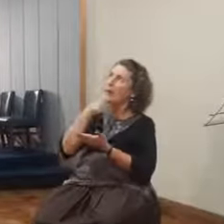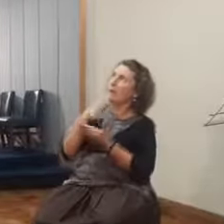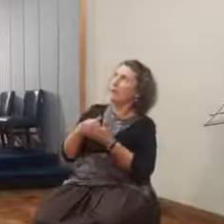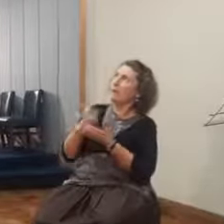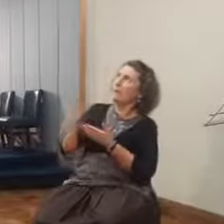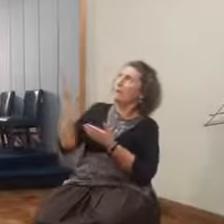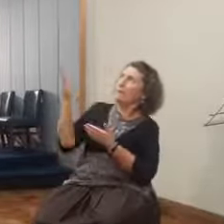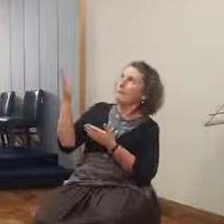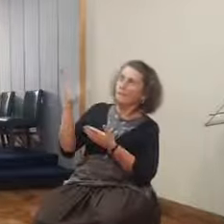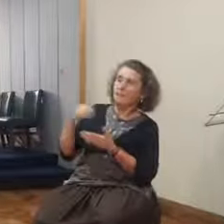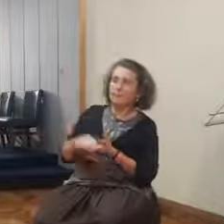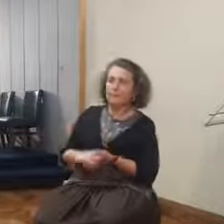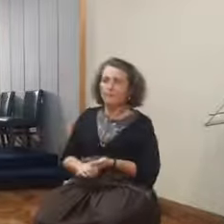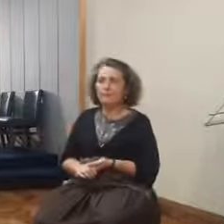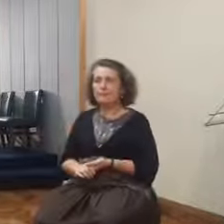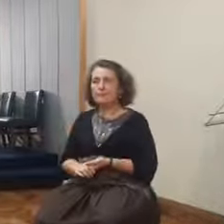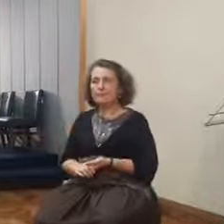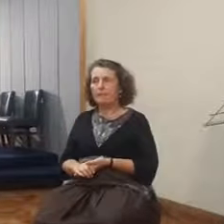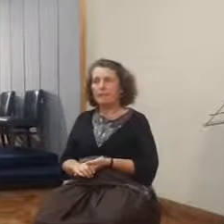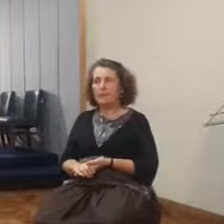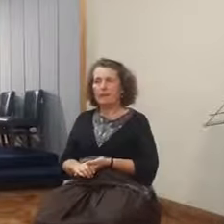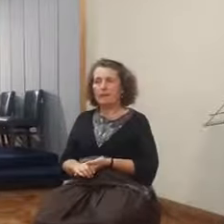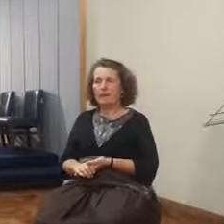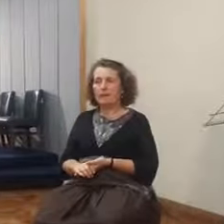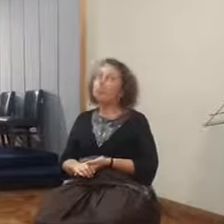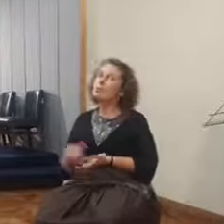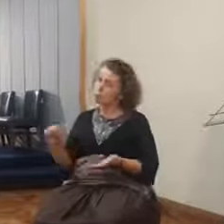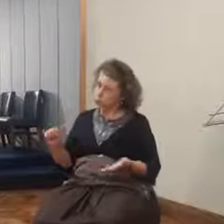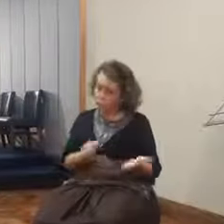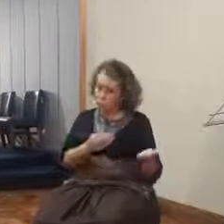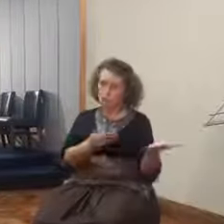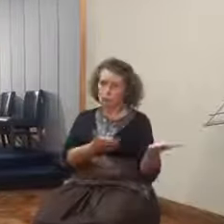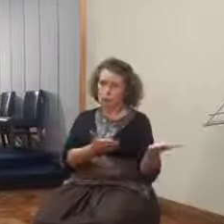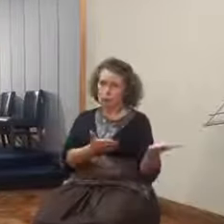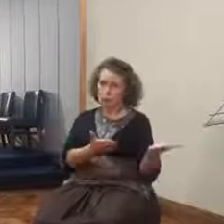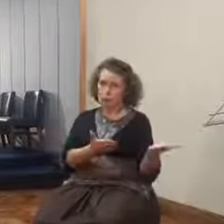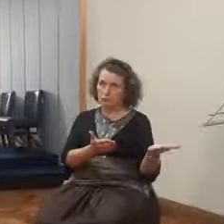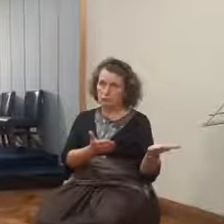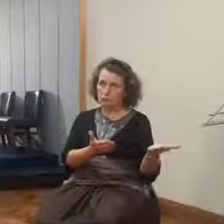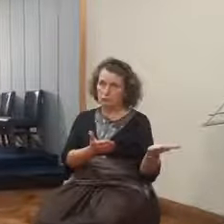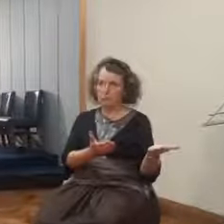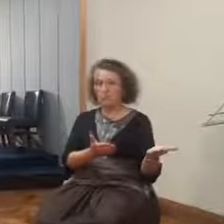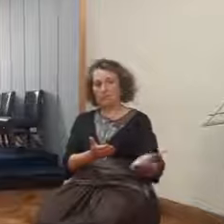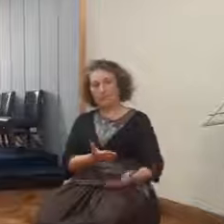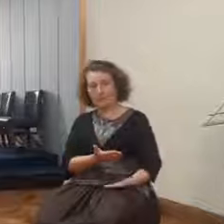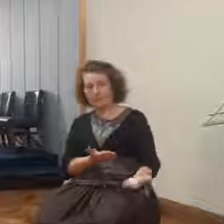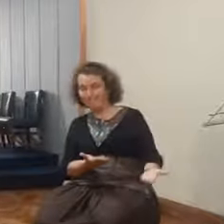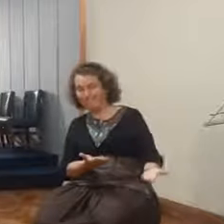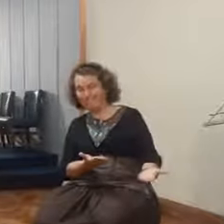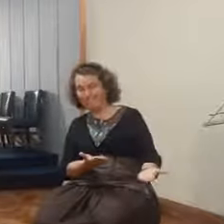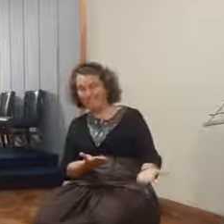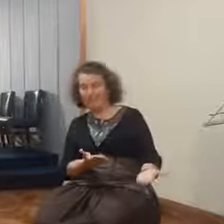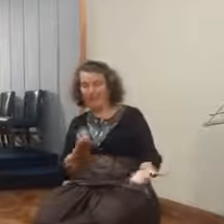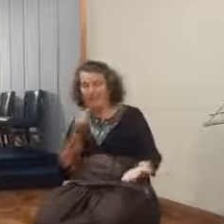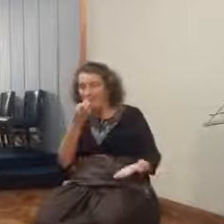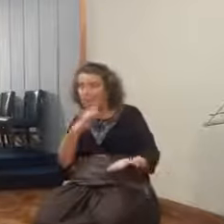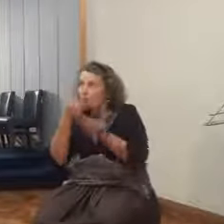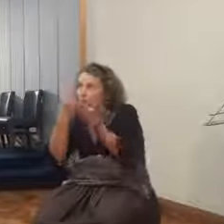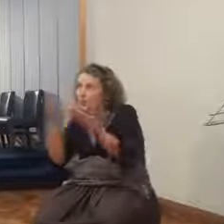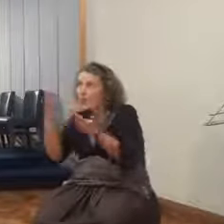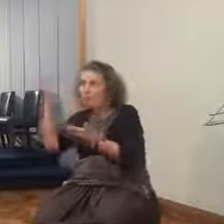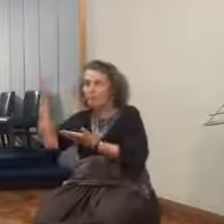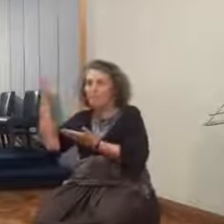him. Well, all should stand in awe of him. All of course do not, few do, but all